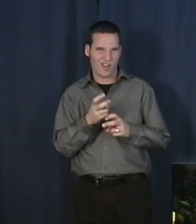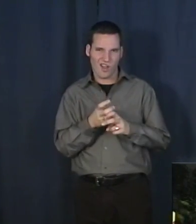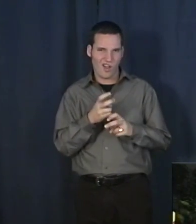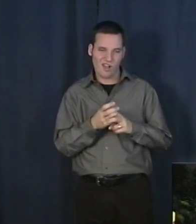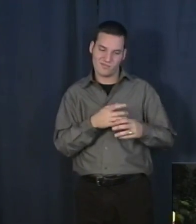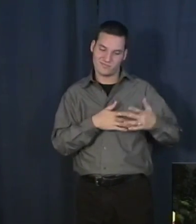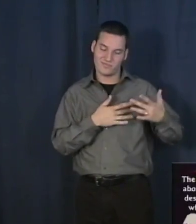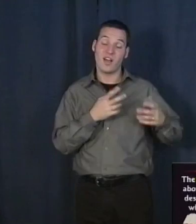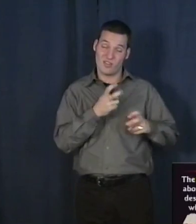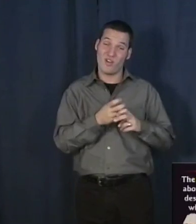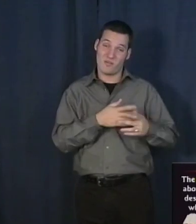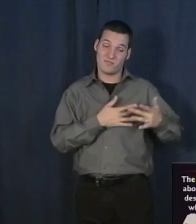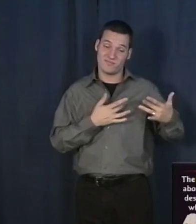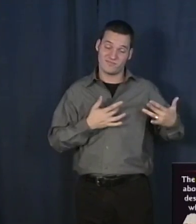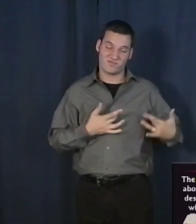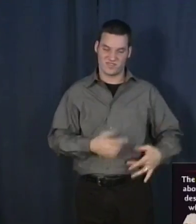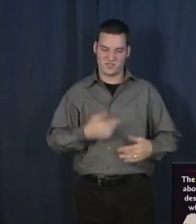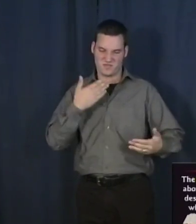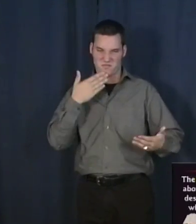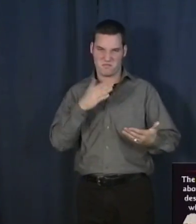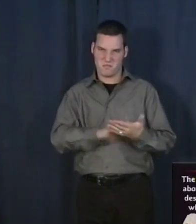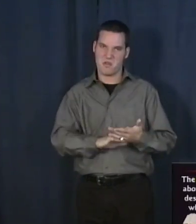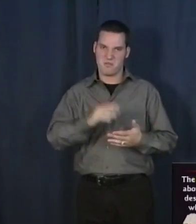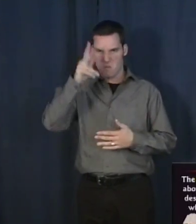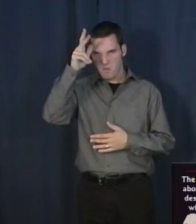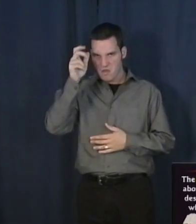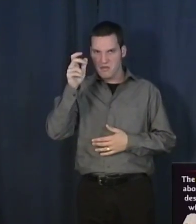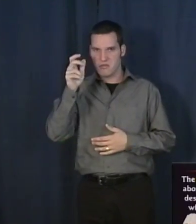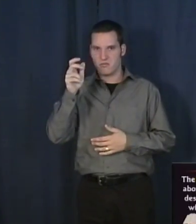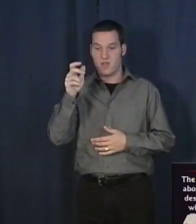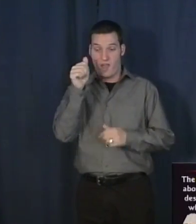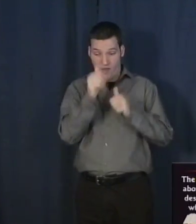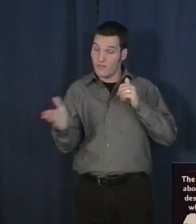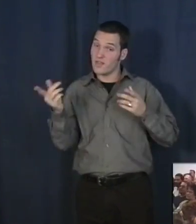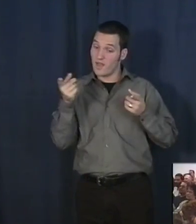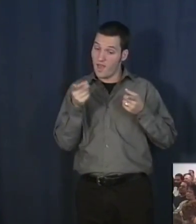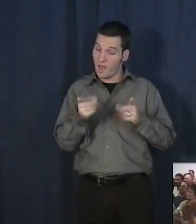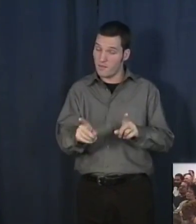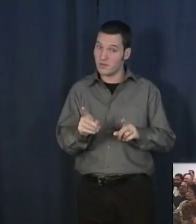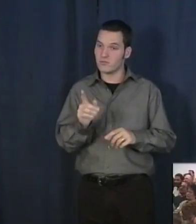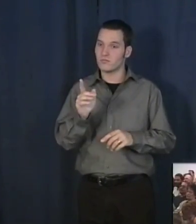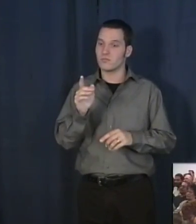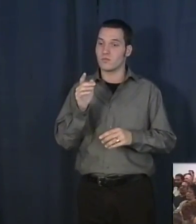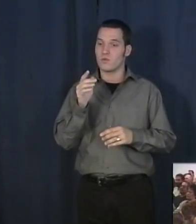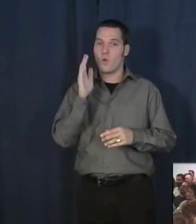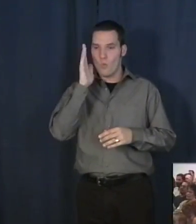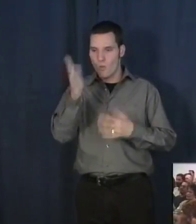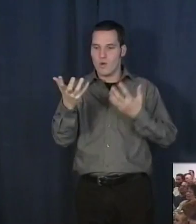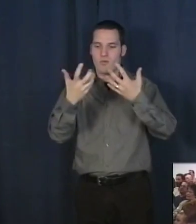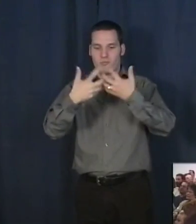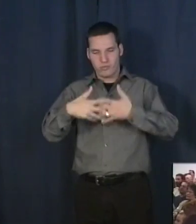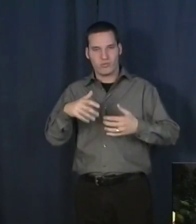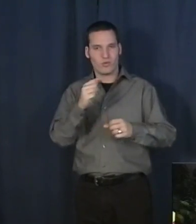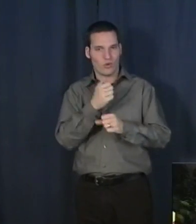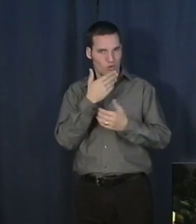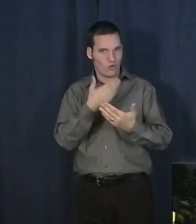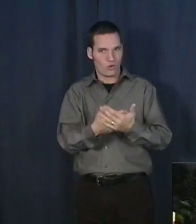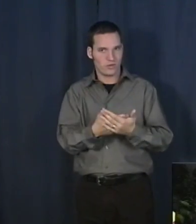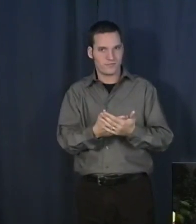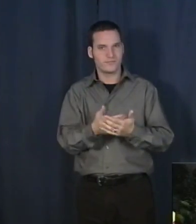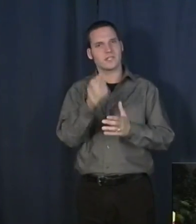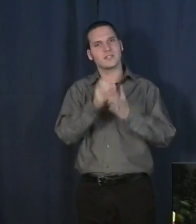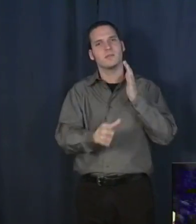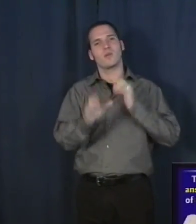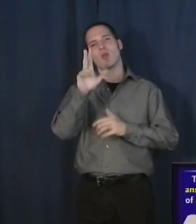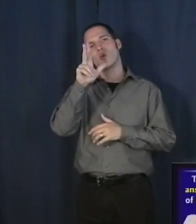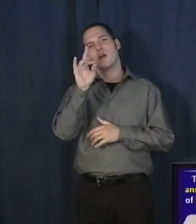That'll be hard to do because the heart's deceitful and desperately wicked. But you just keep your heart right and everything that happens is good. Finally, though, in chapter